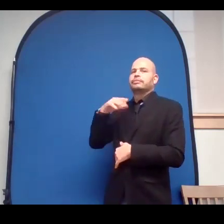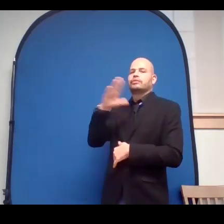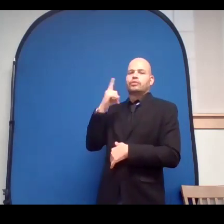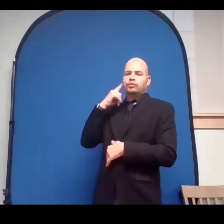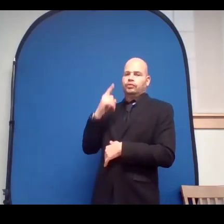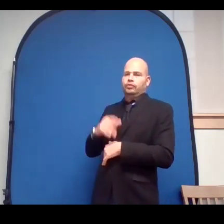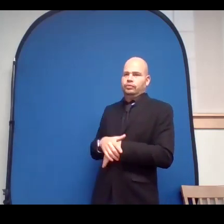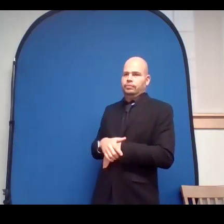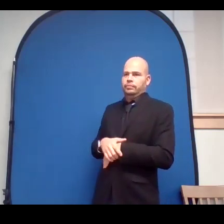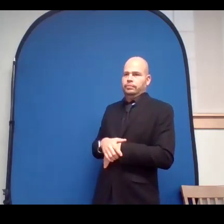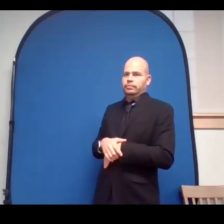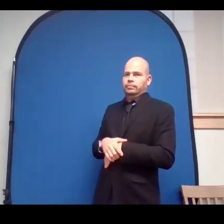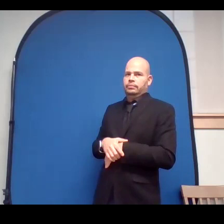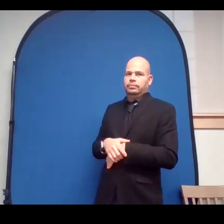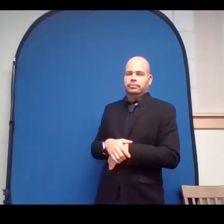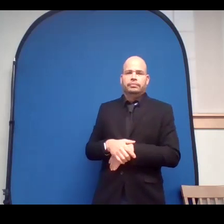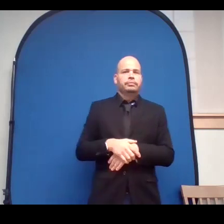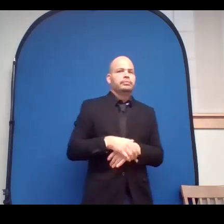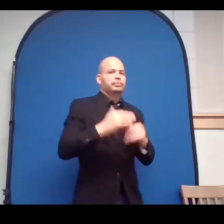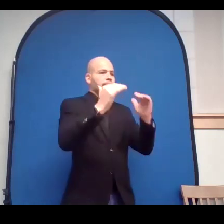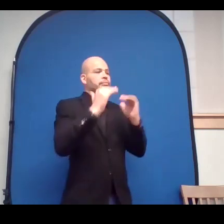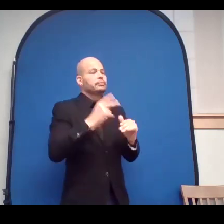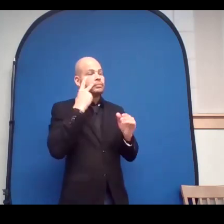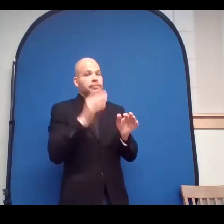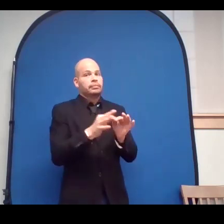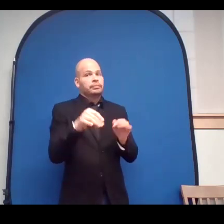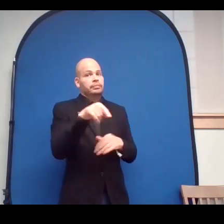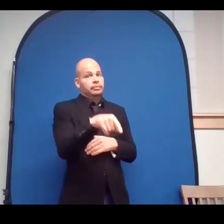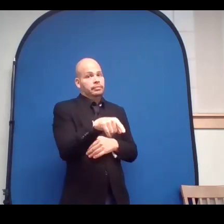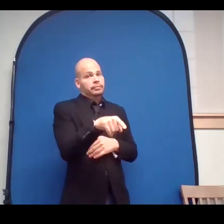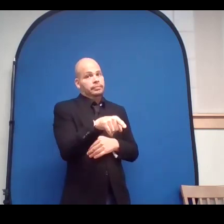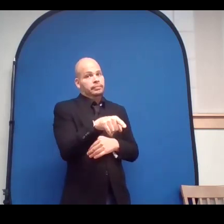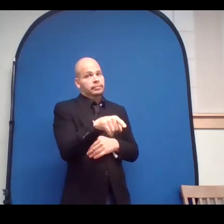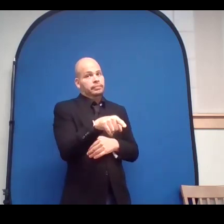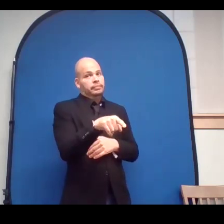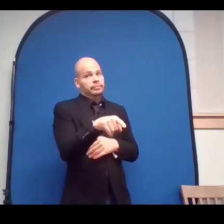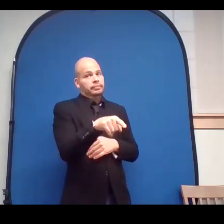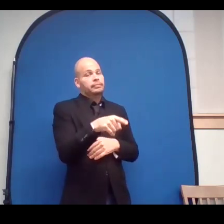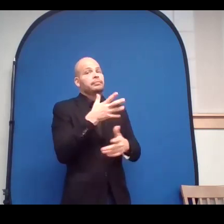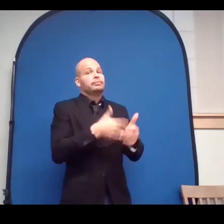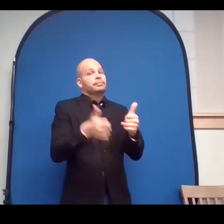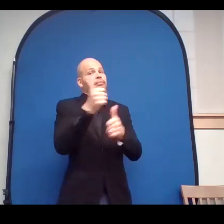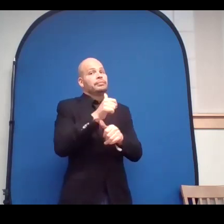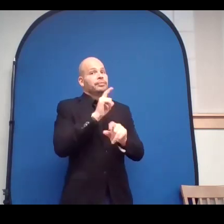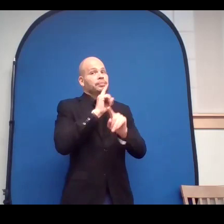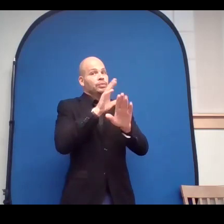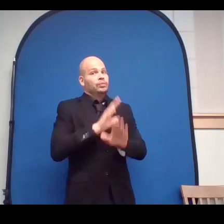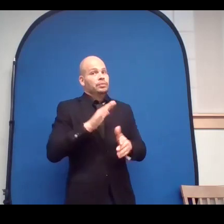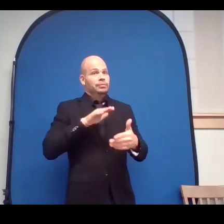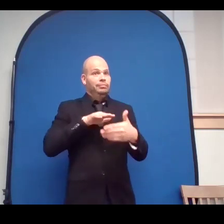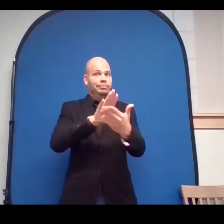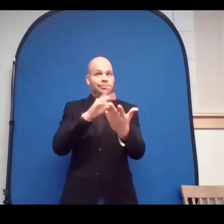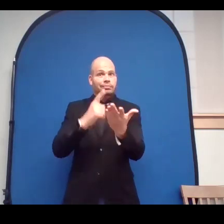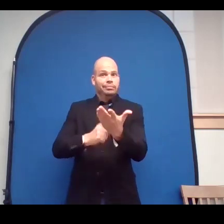Does the next sentence, it was also discussed with Commander about making sure that steps are taken to